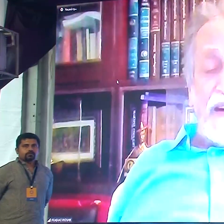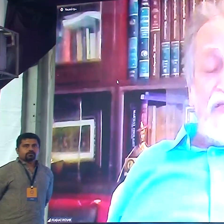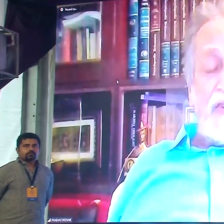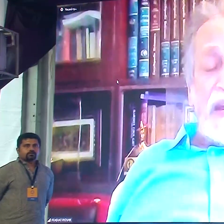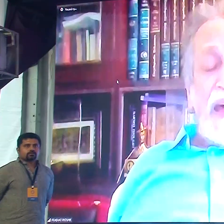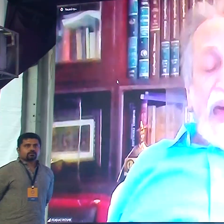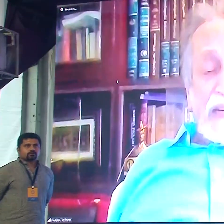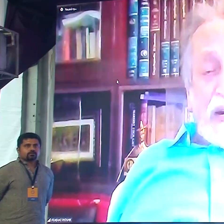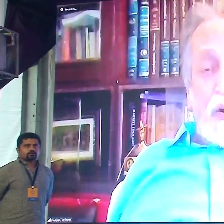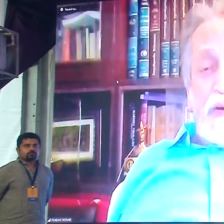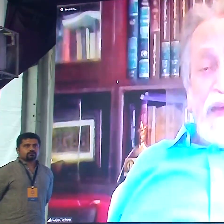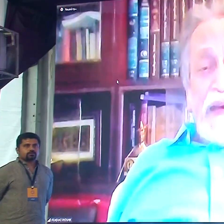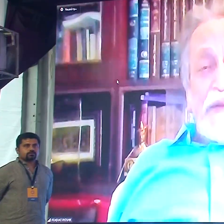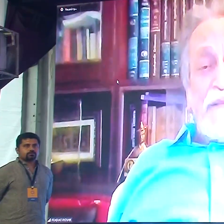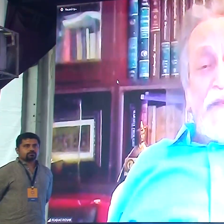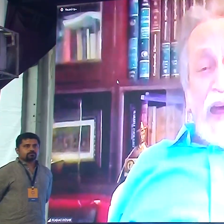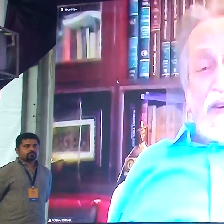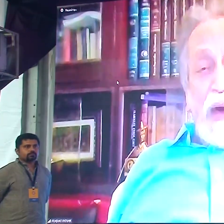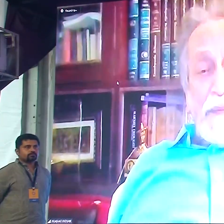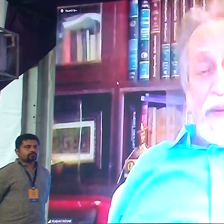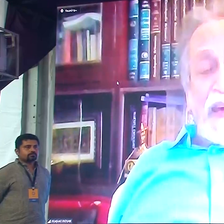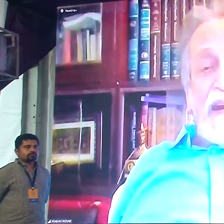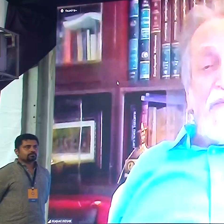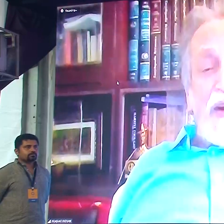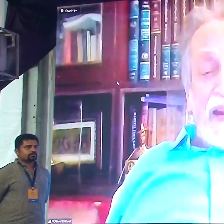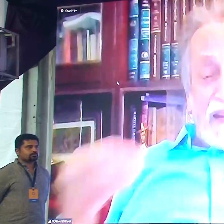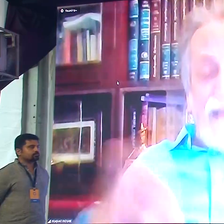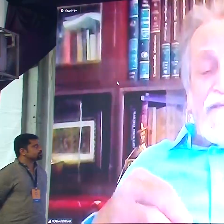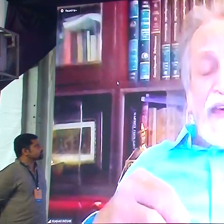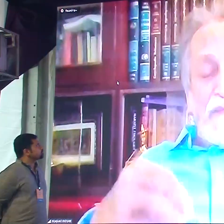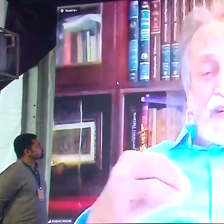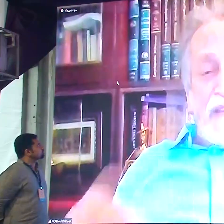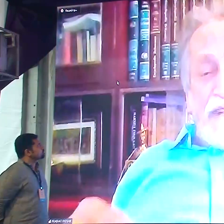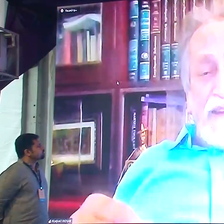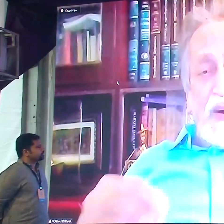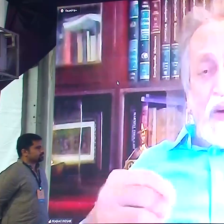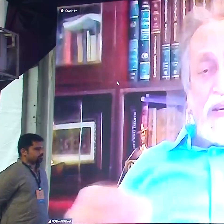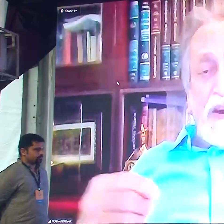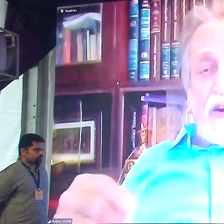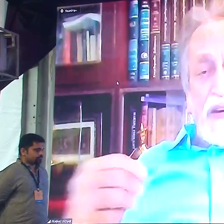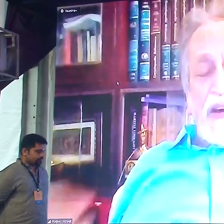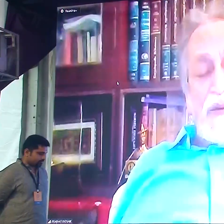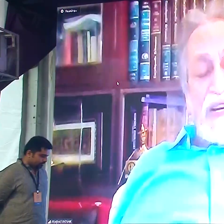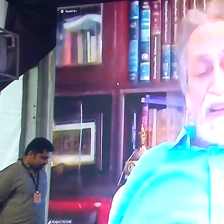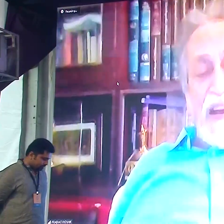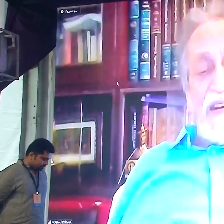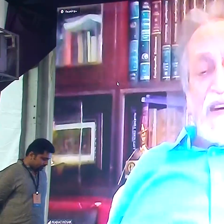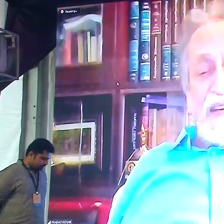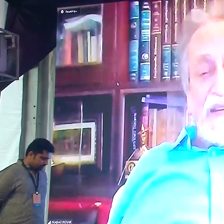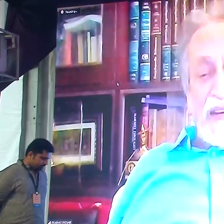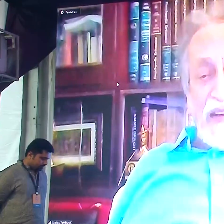for the country as a whole, but for that to happen, the Kerala model itself must survive the onslaught which the